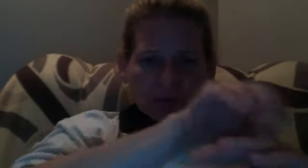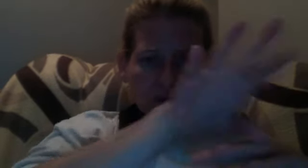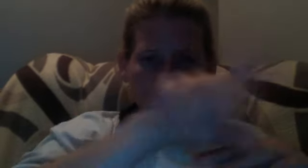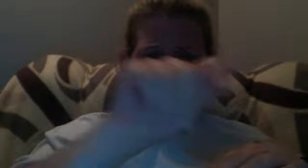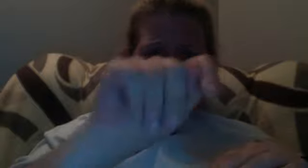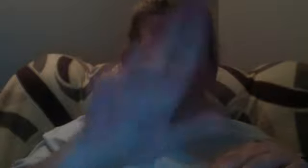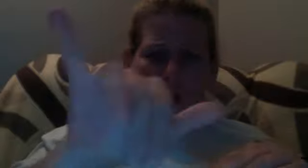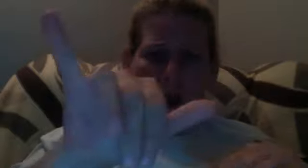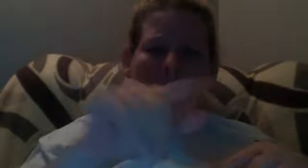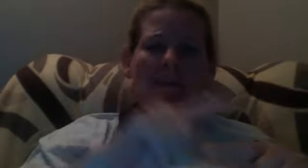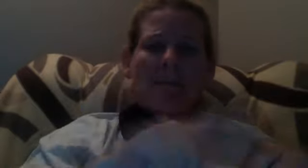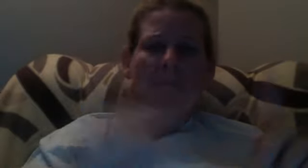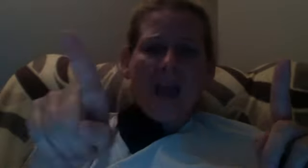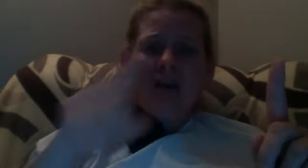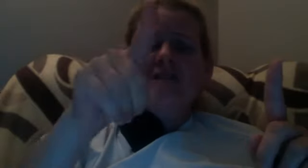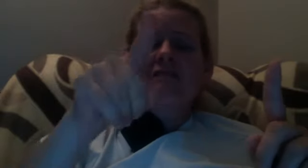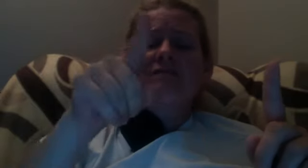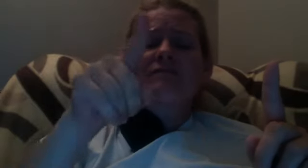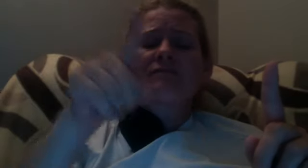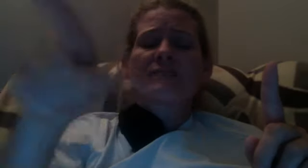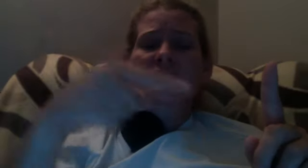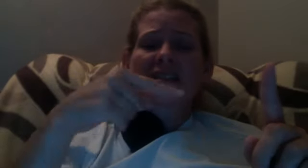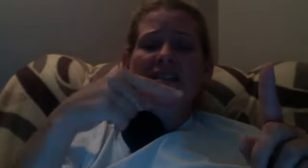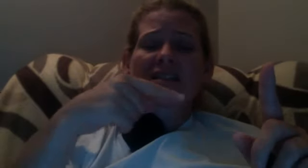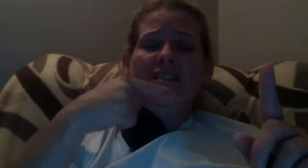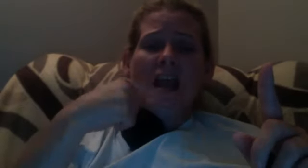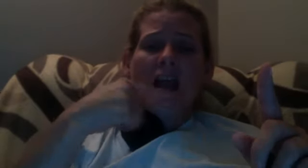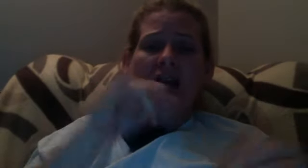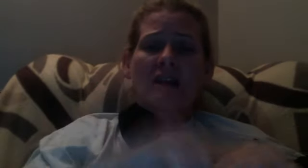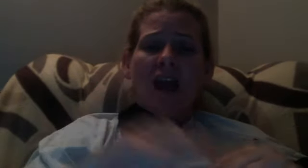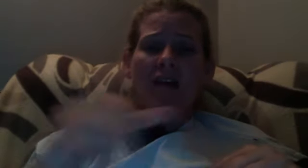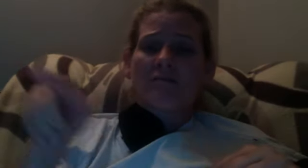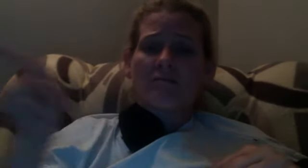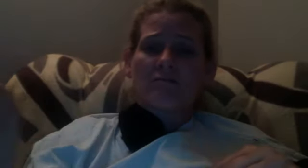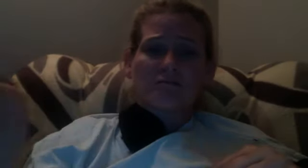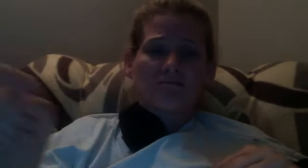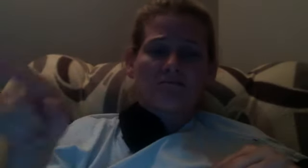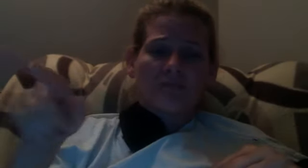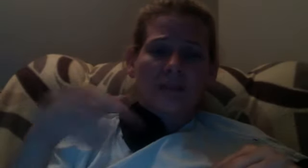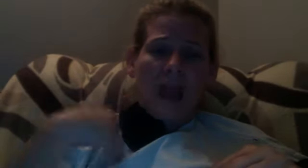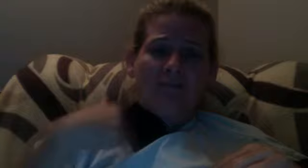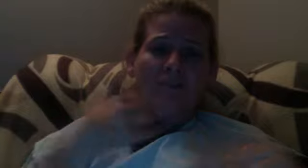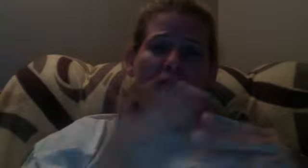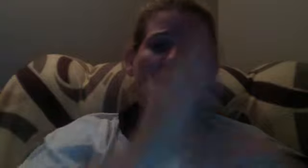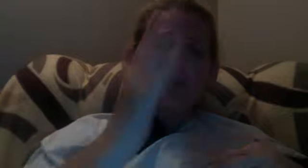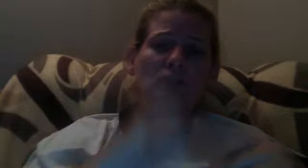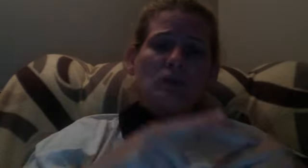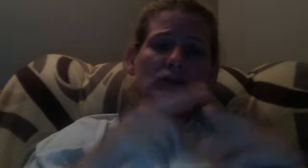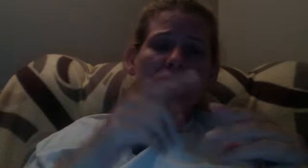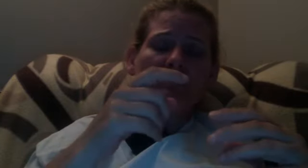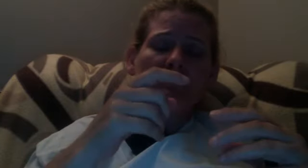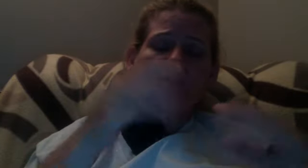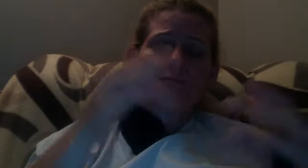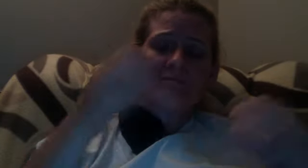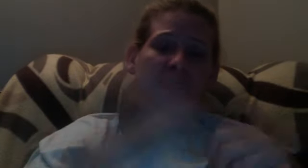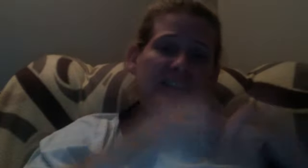Already doing wheelies. Hey, Barry. Yeah. And then who comes along to spoil the moment? If you bought